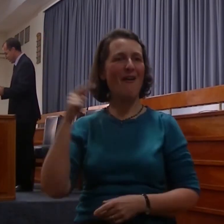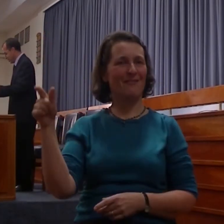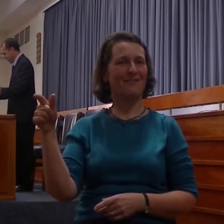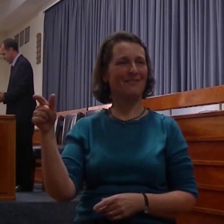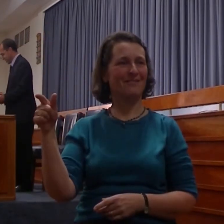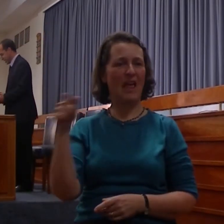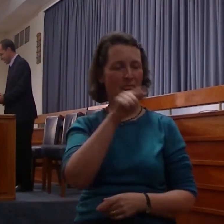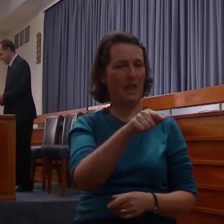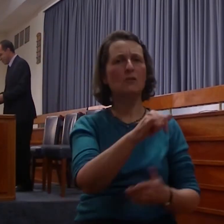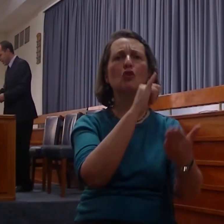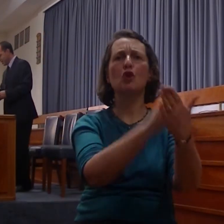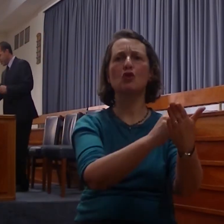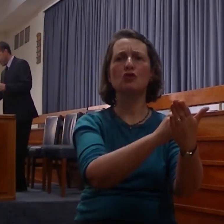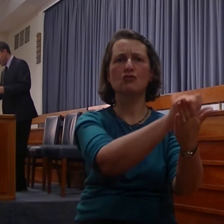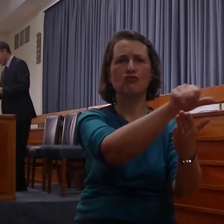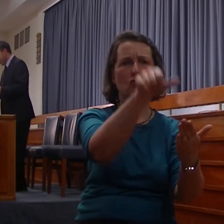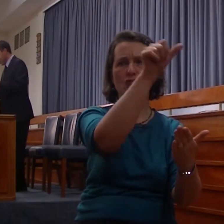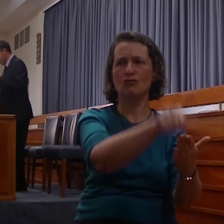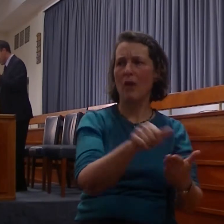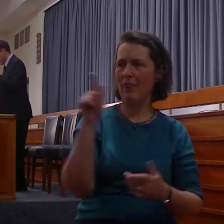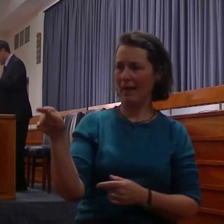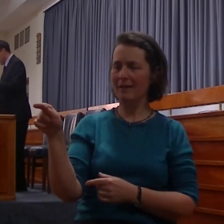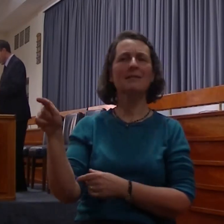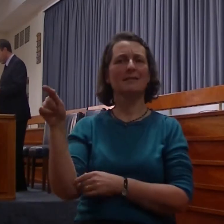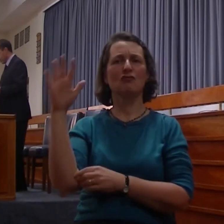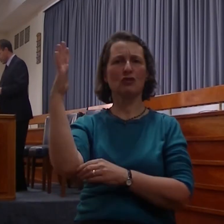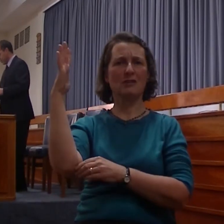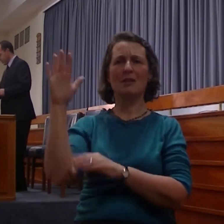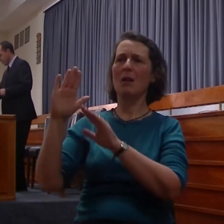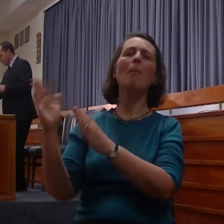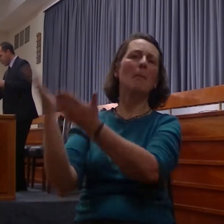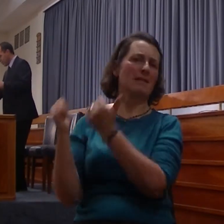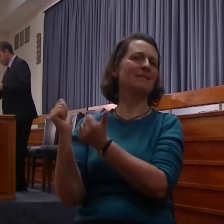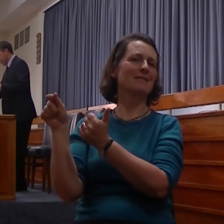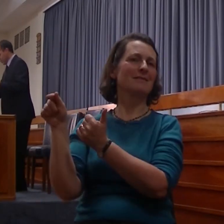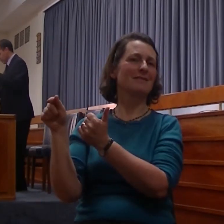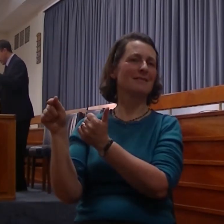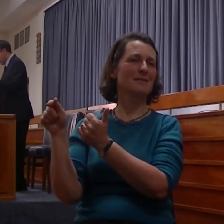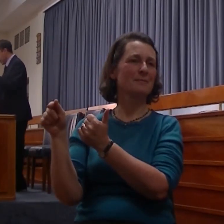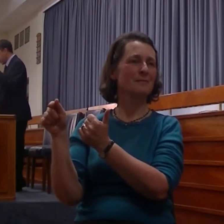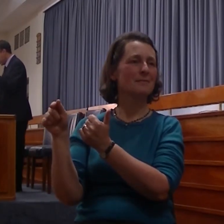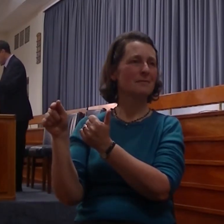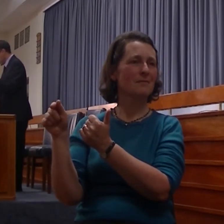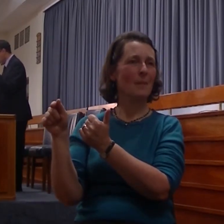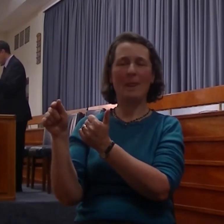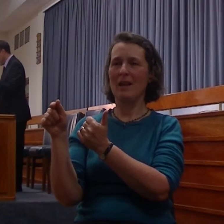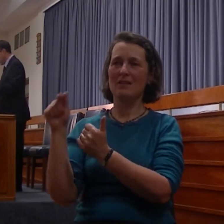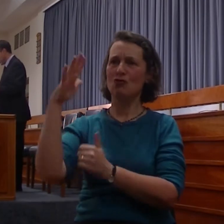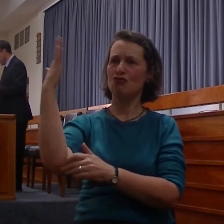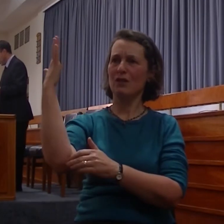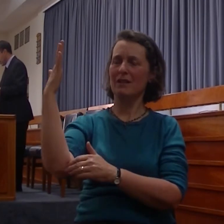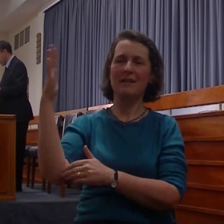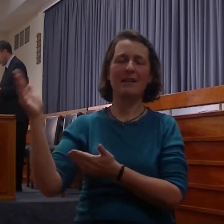a living tree. No more curse. No more curse, only blessings. By his death,